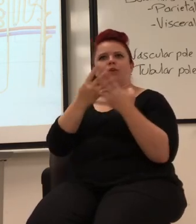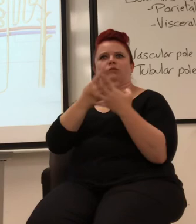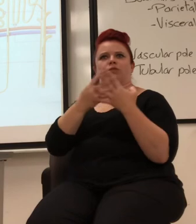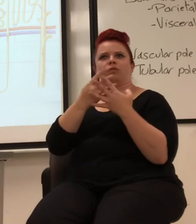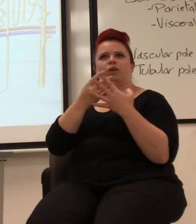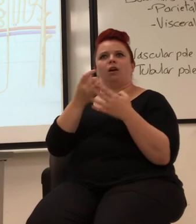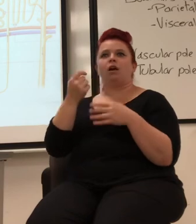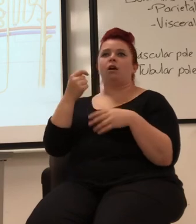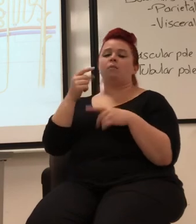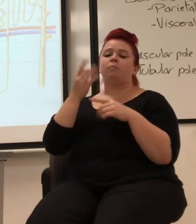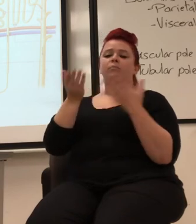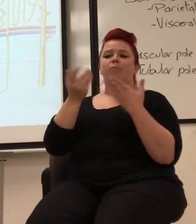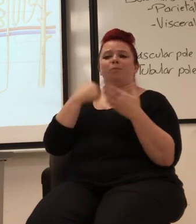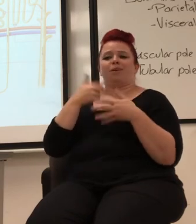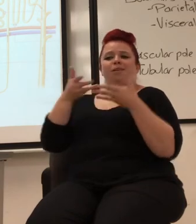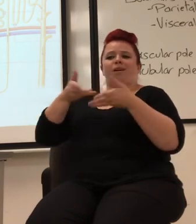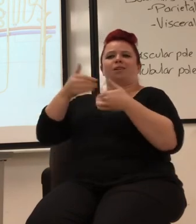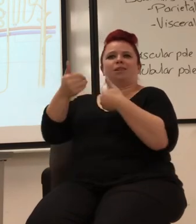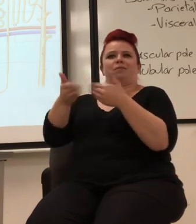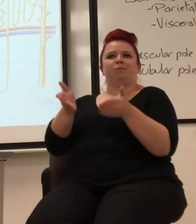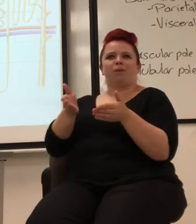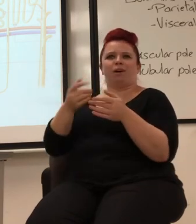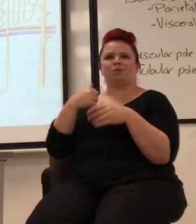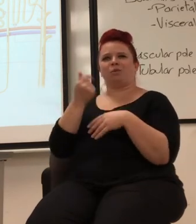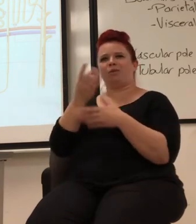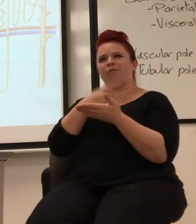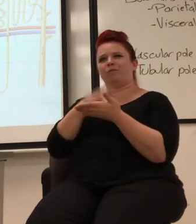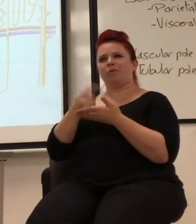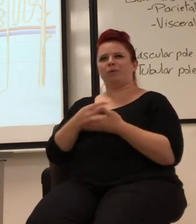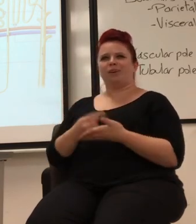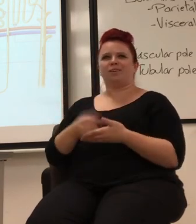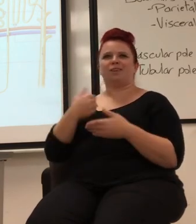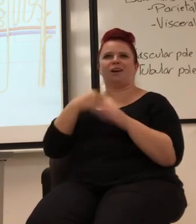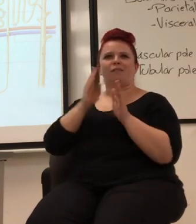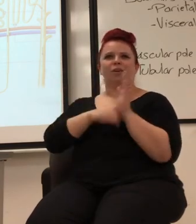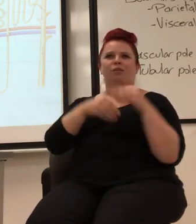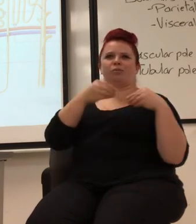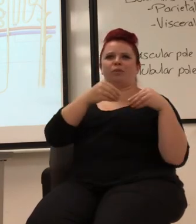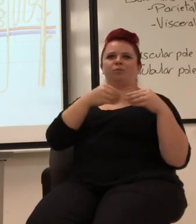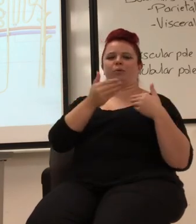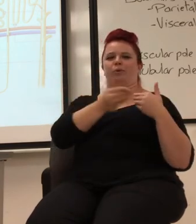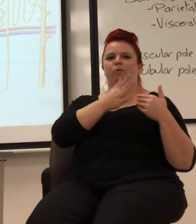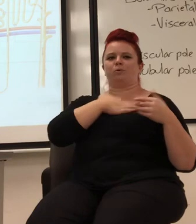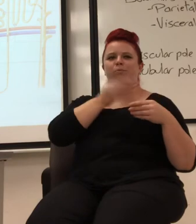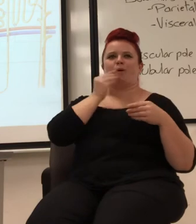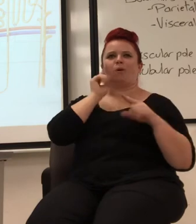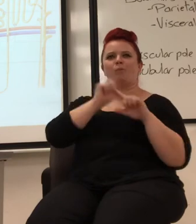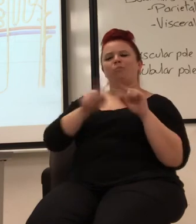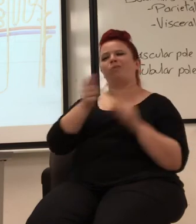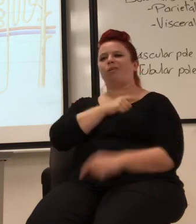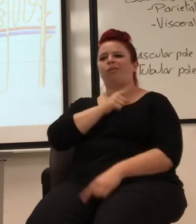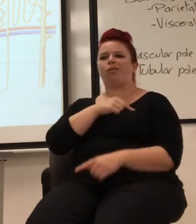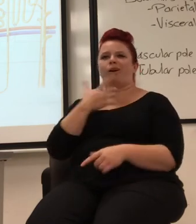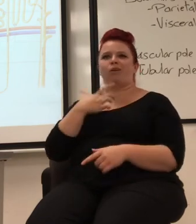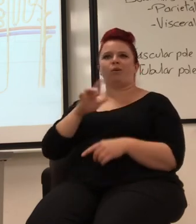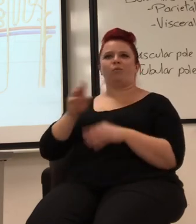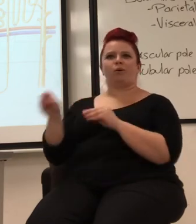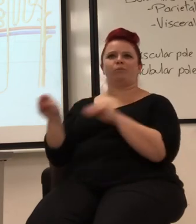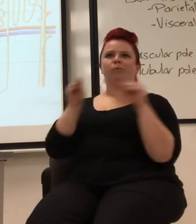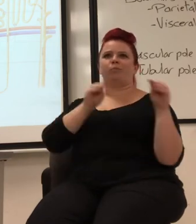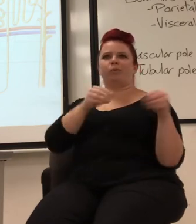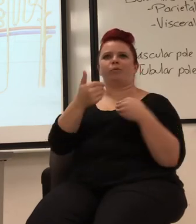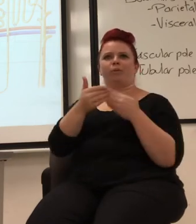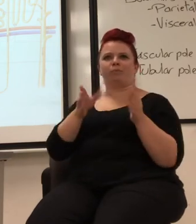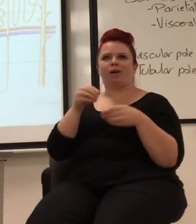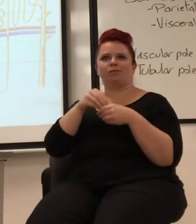weeks, I'm too lazy to go. Okay, there's a thrift store right on my way home, but I'm still too lazy to put the box in my truck. And so it sits there for weeks, and I'm like,